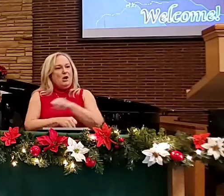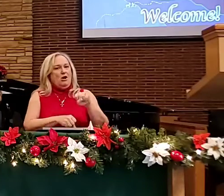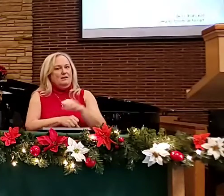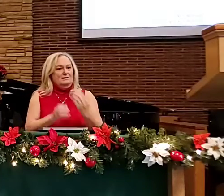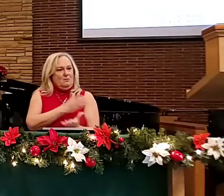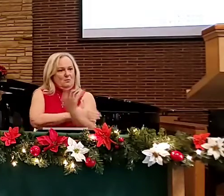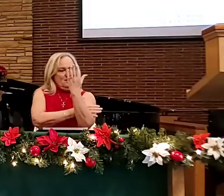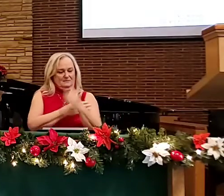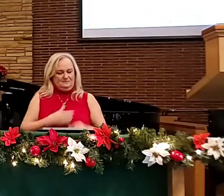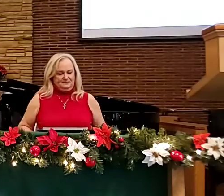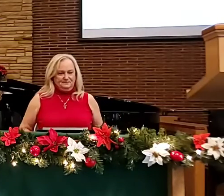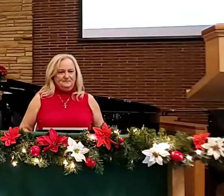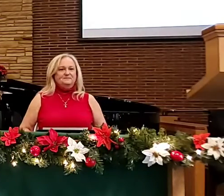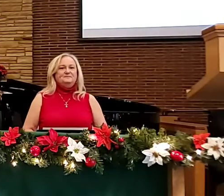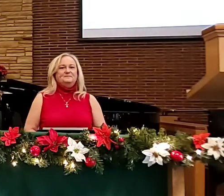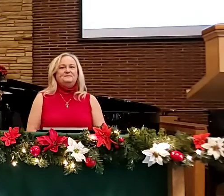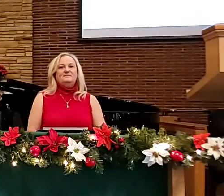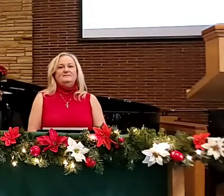morning.